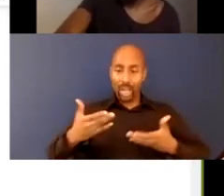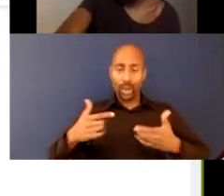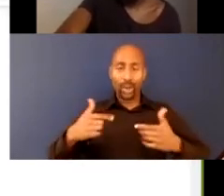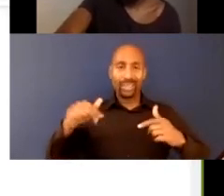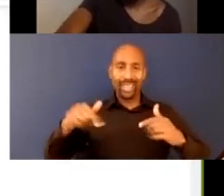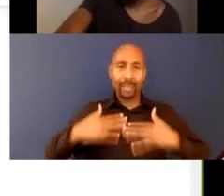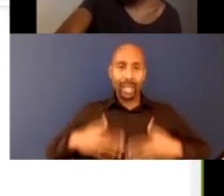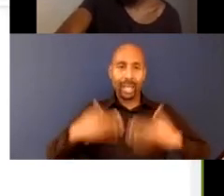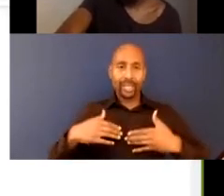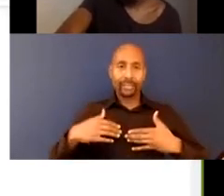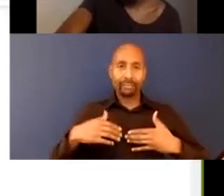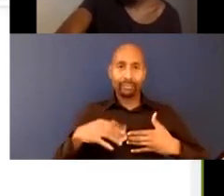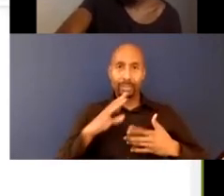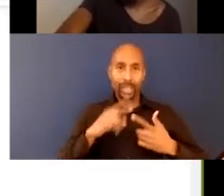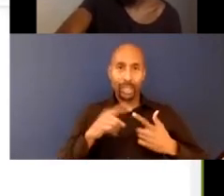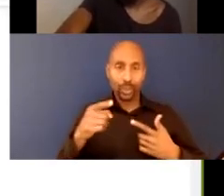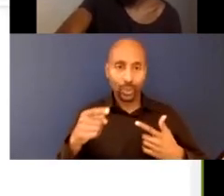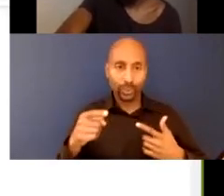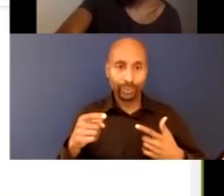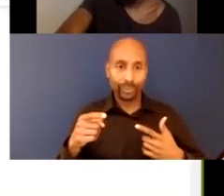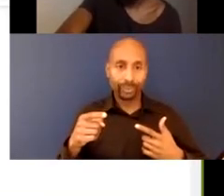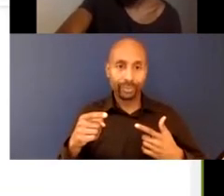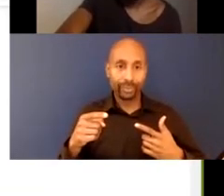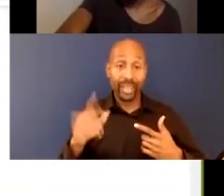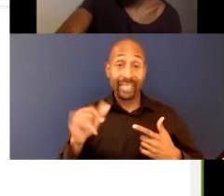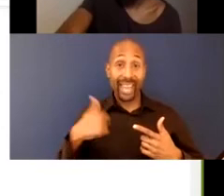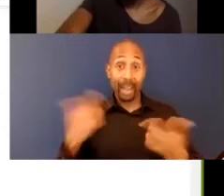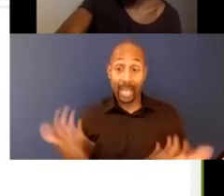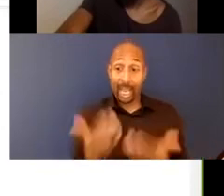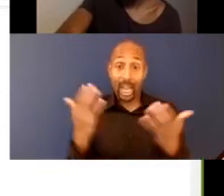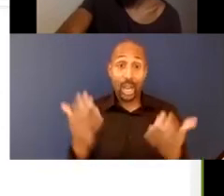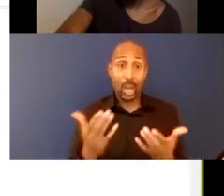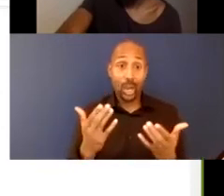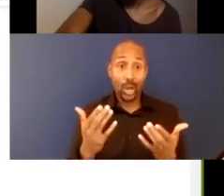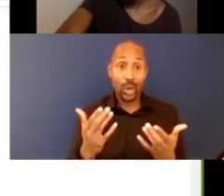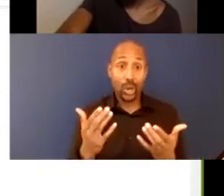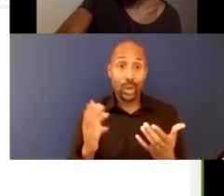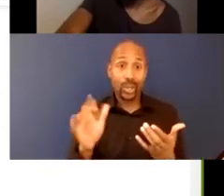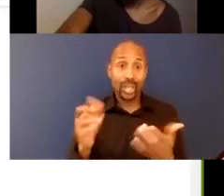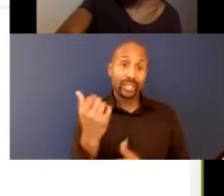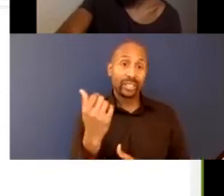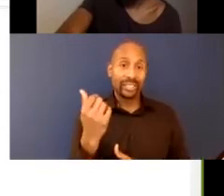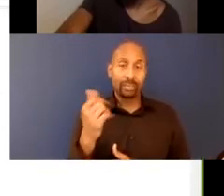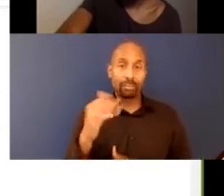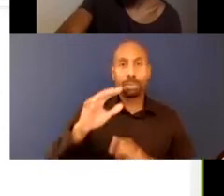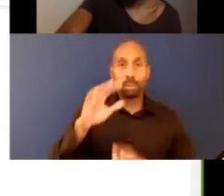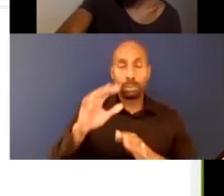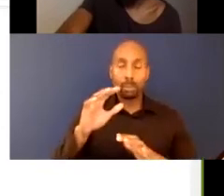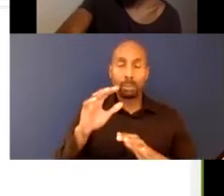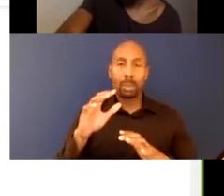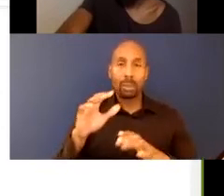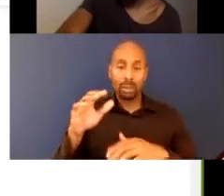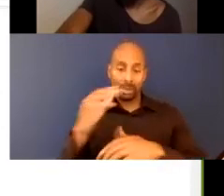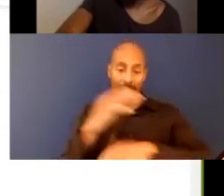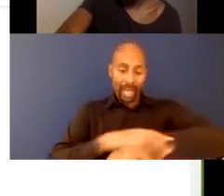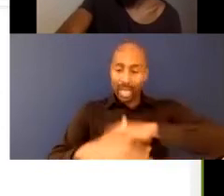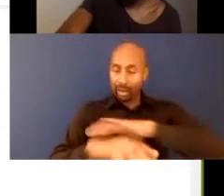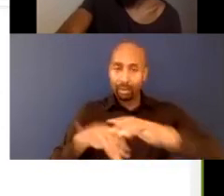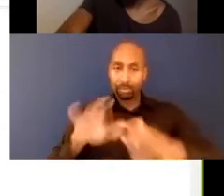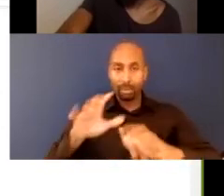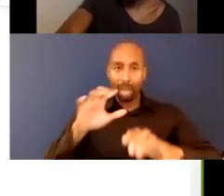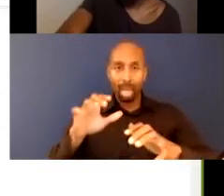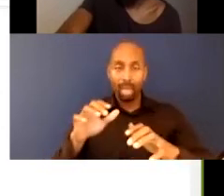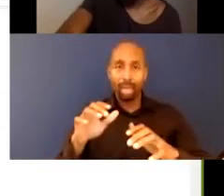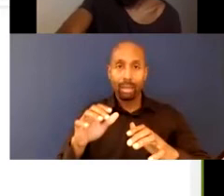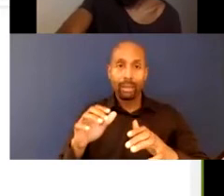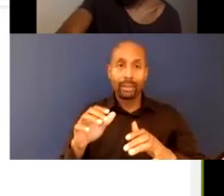speaking to you. My mere presence of erratic movement, moving limbs, and drooling smile used to be scrubbed off the